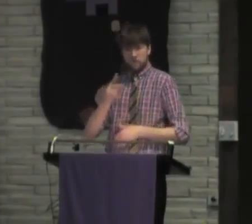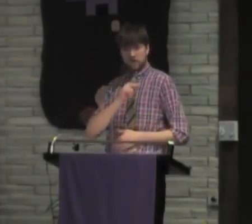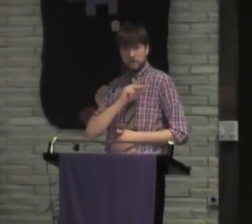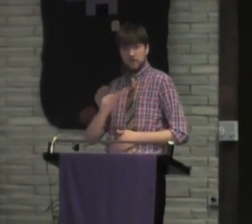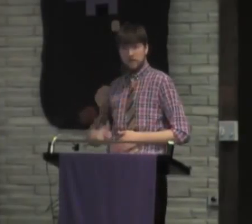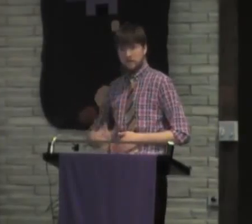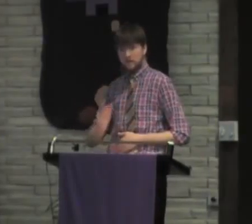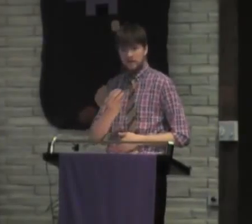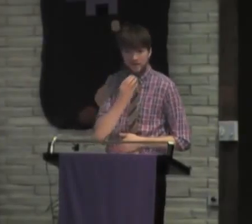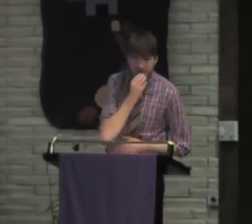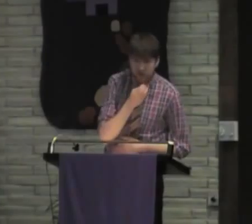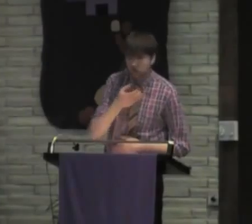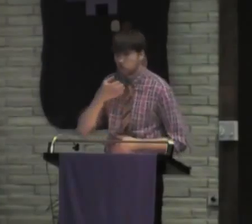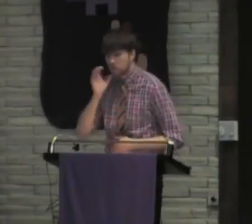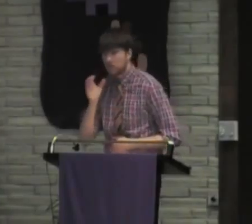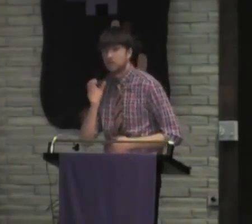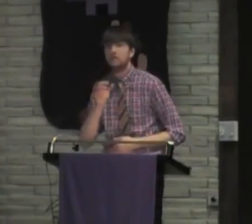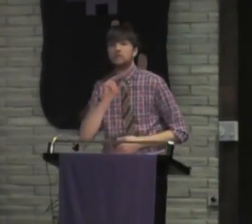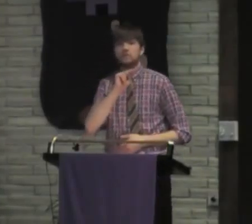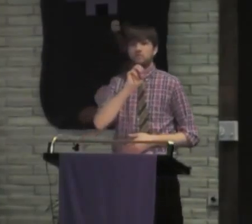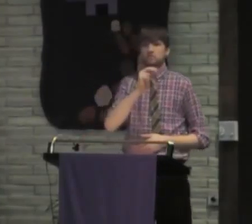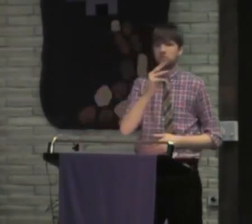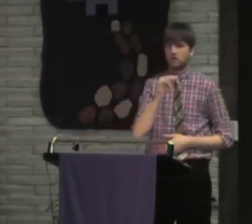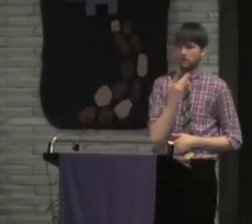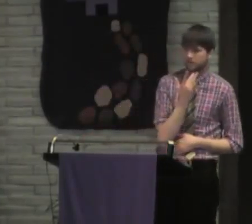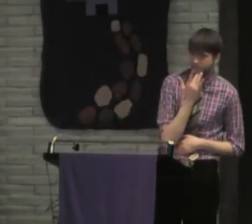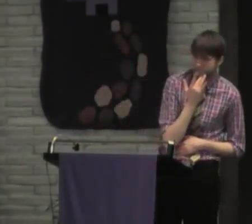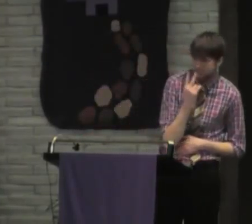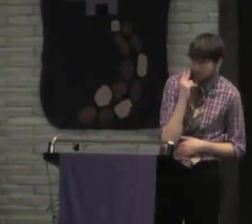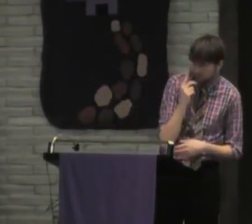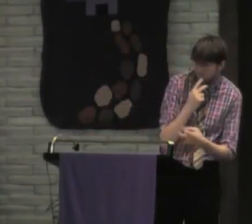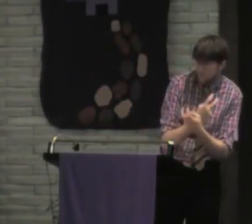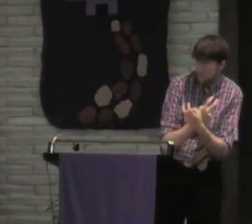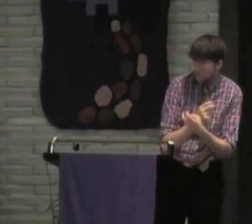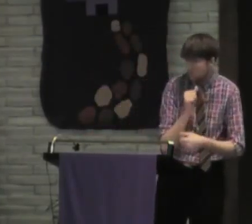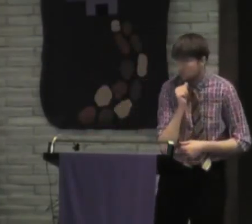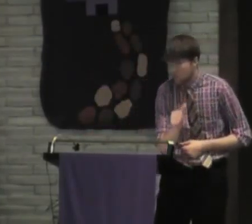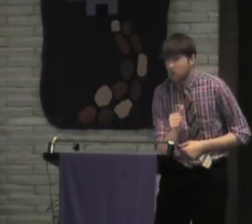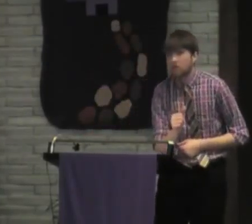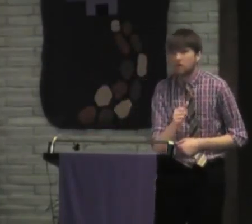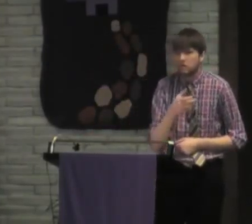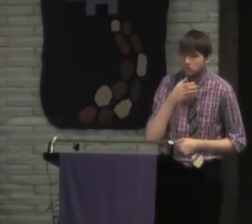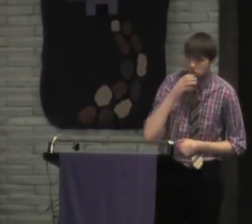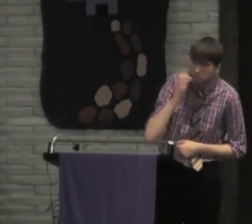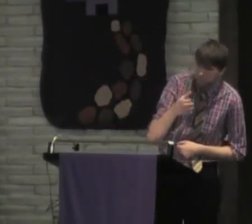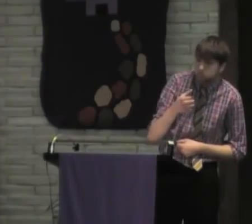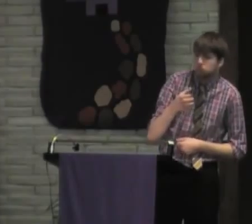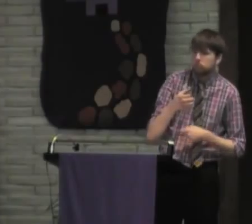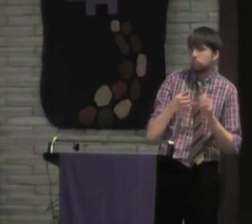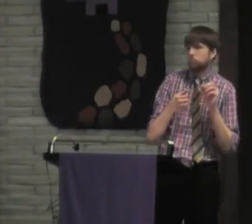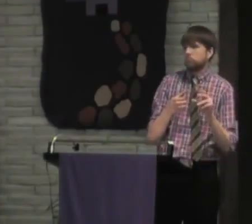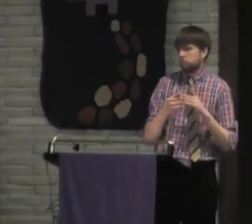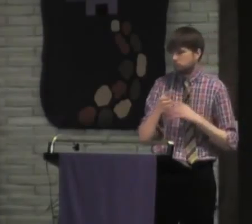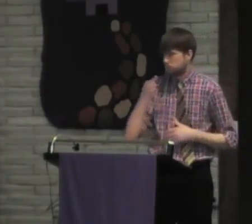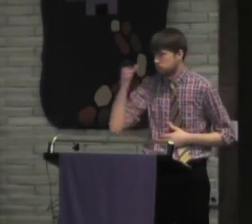king. So like before the king would eat, Nehemiah would taste things and see if they're poisonous, or he would drink